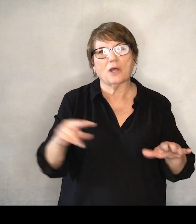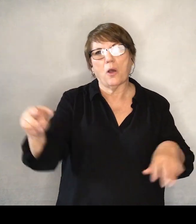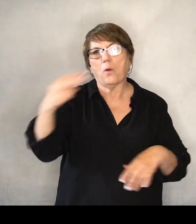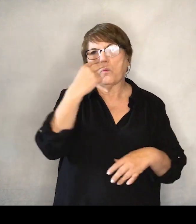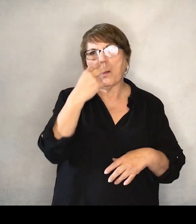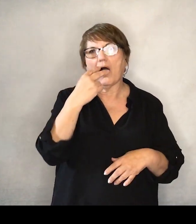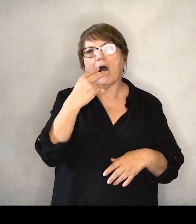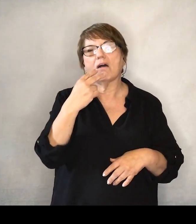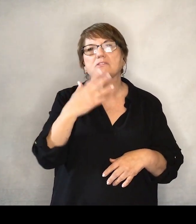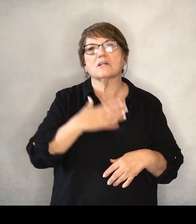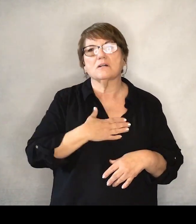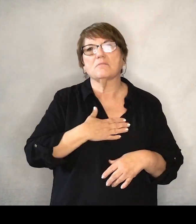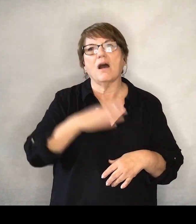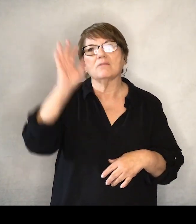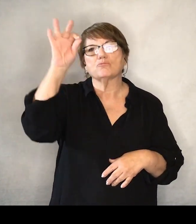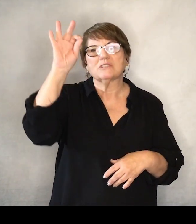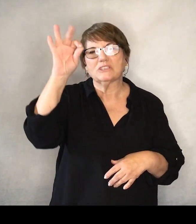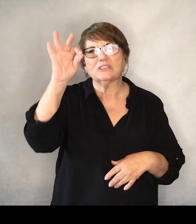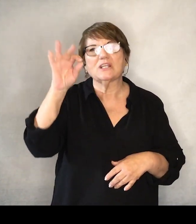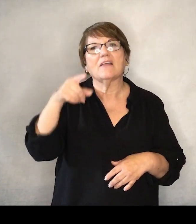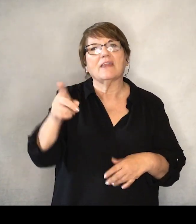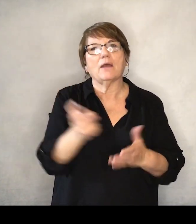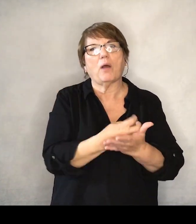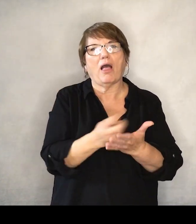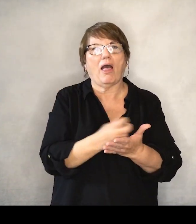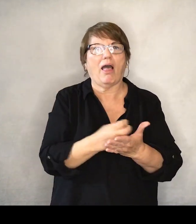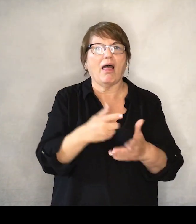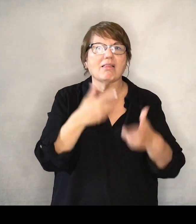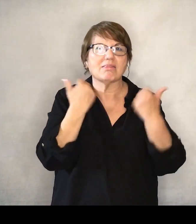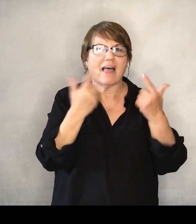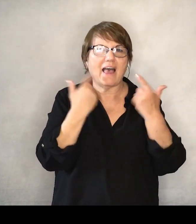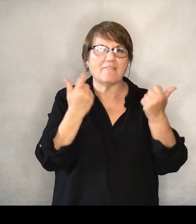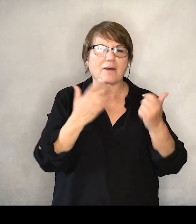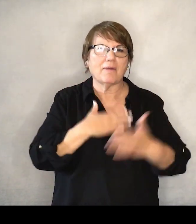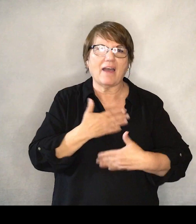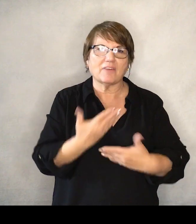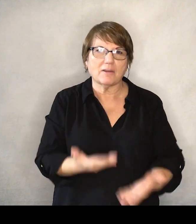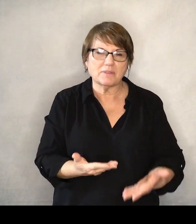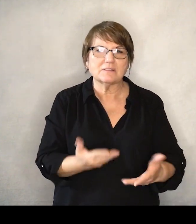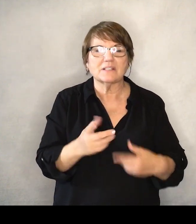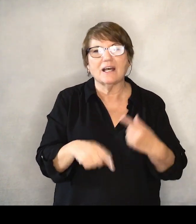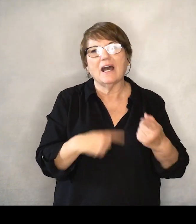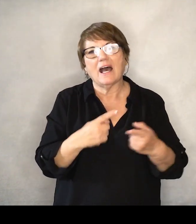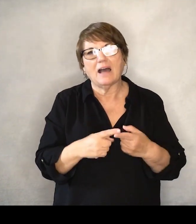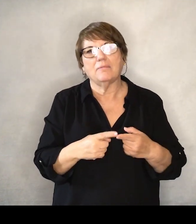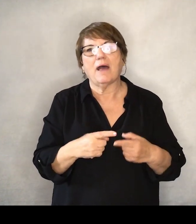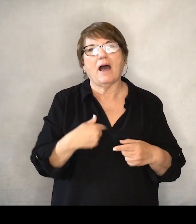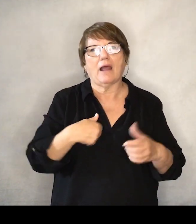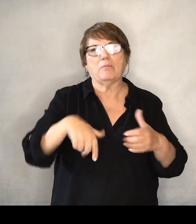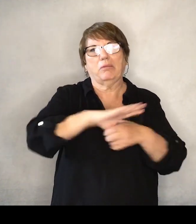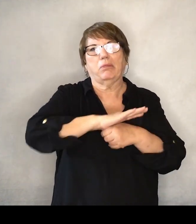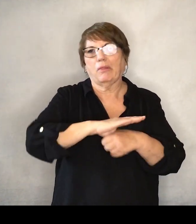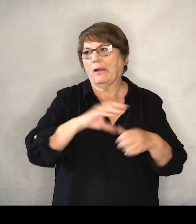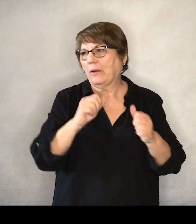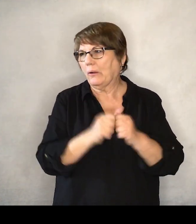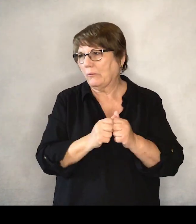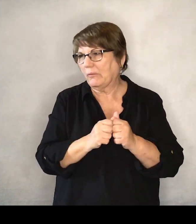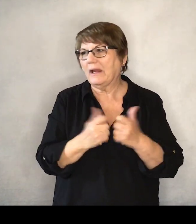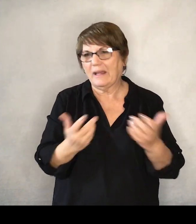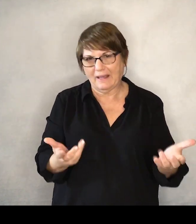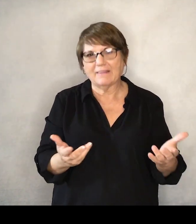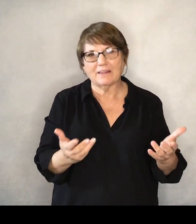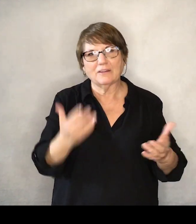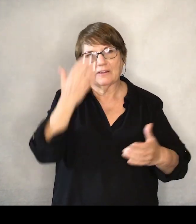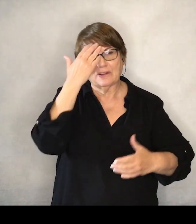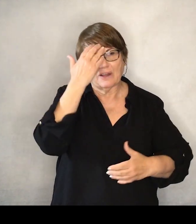service, that they will be rolling on the floor laughing at my confession of acronym ineptitude, and I know that's